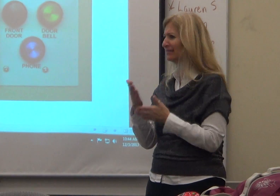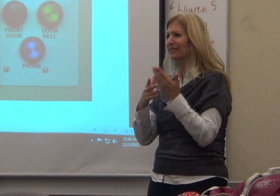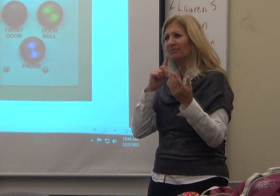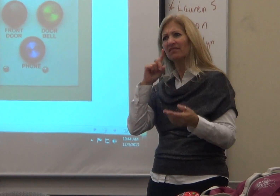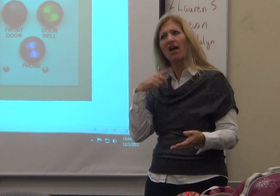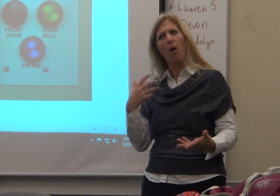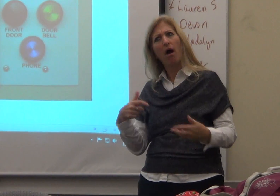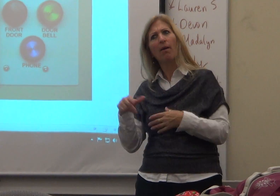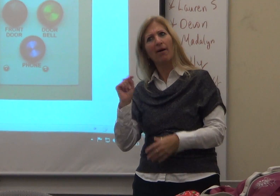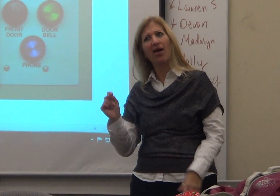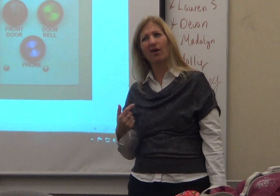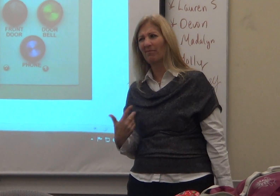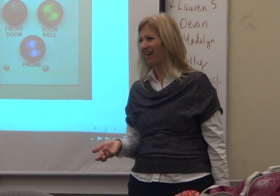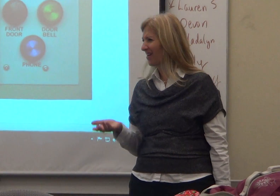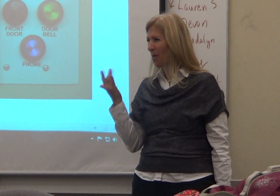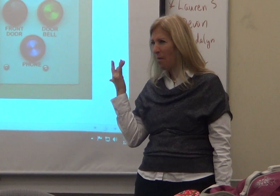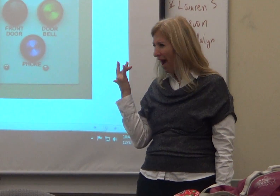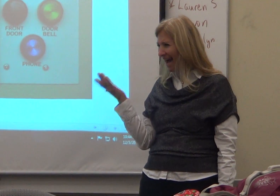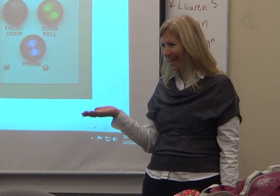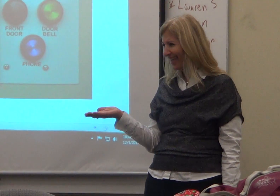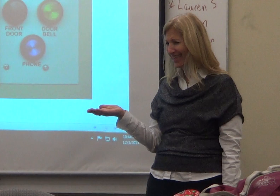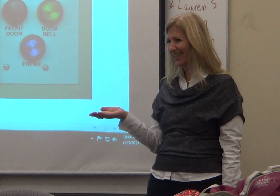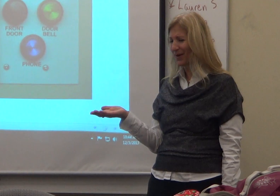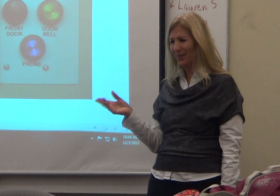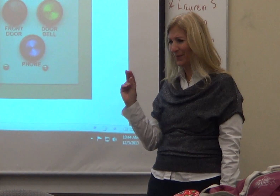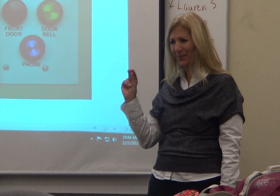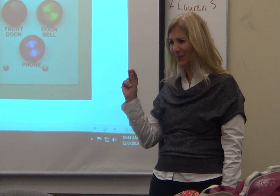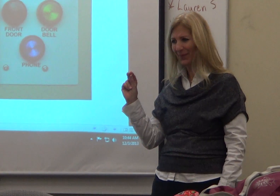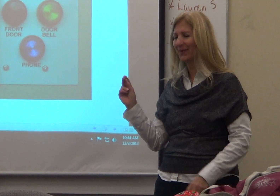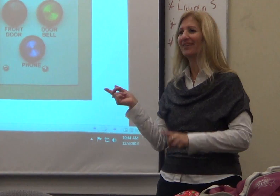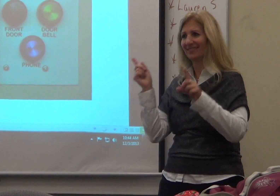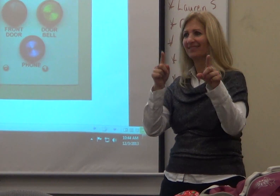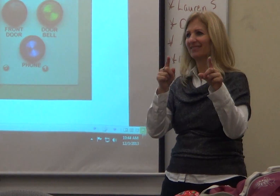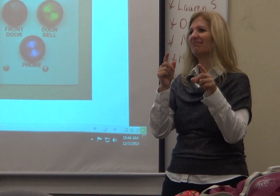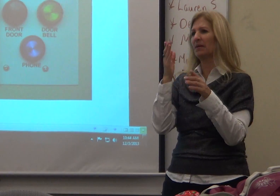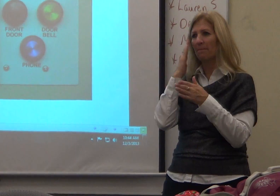except for the bathroom, because obviously you need some privacy in the bathroom while you put it in there.